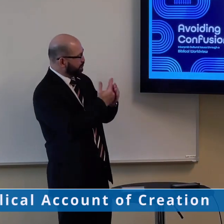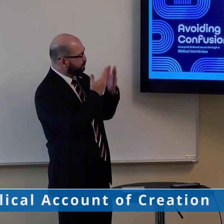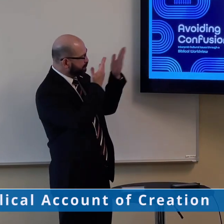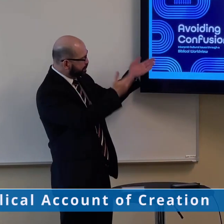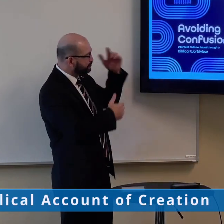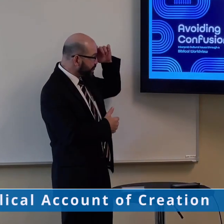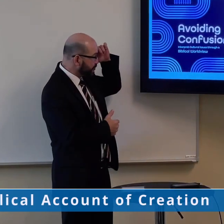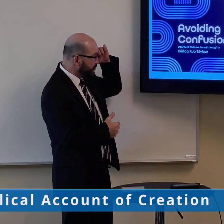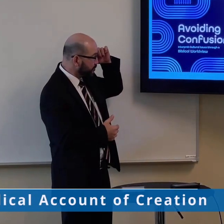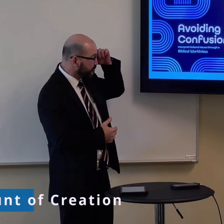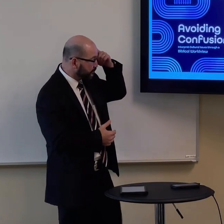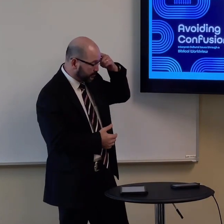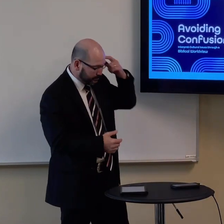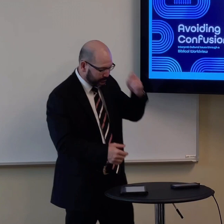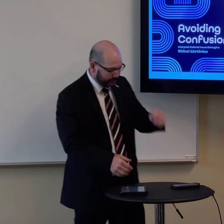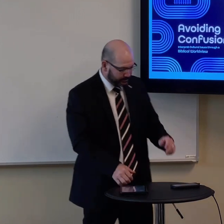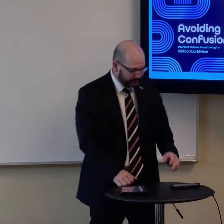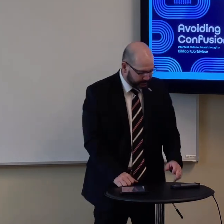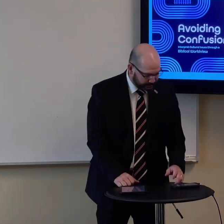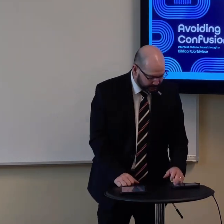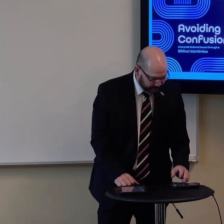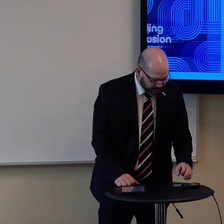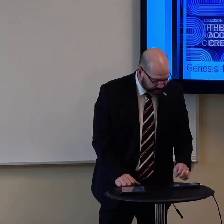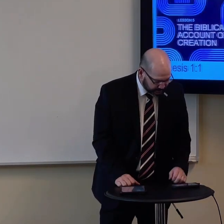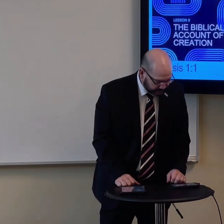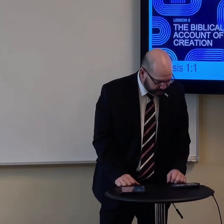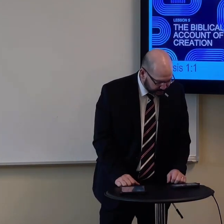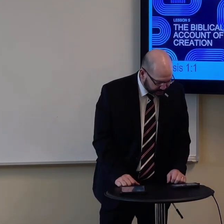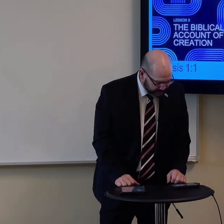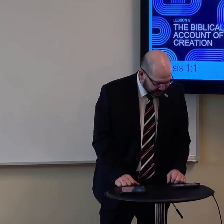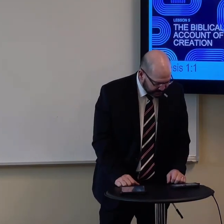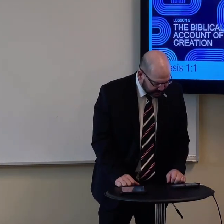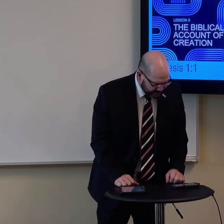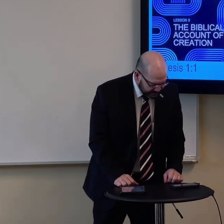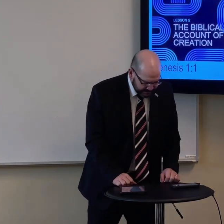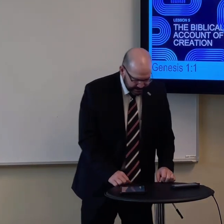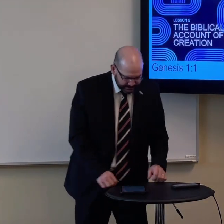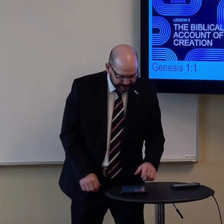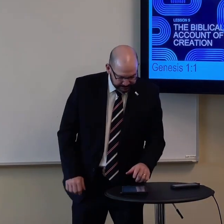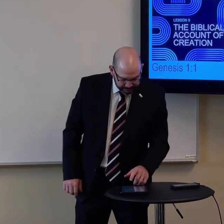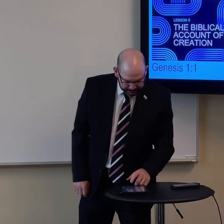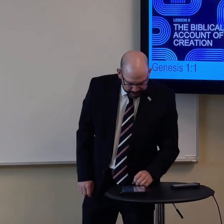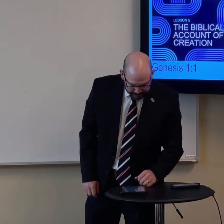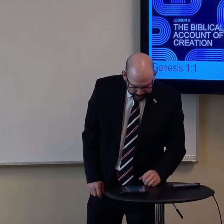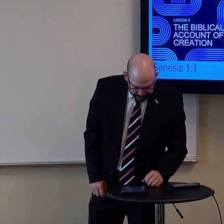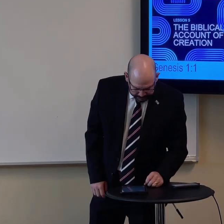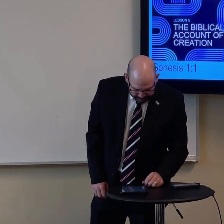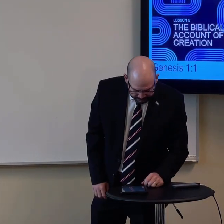Today we're going to focus on this series, Avoiding Confusion. So we are in Lesson 5.